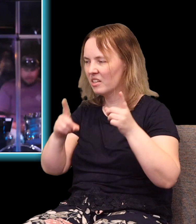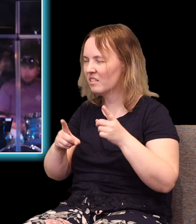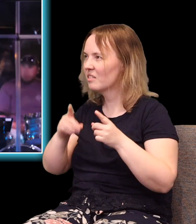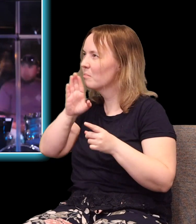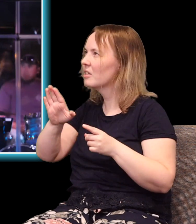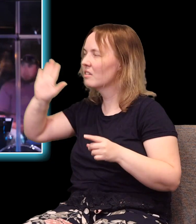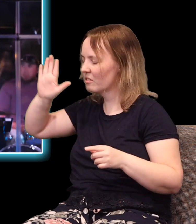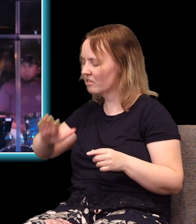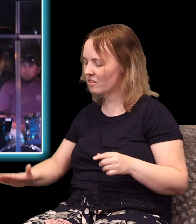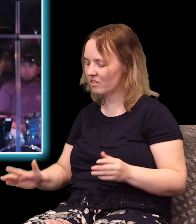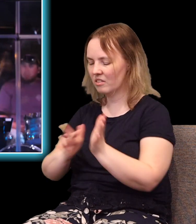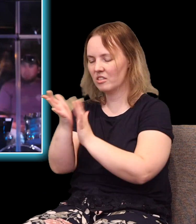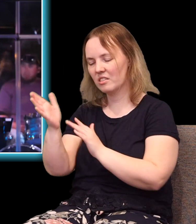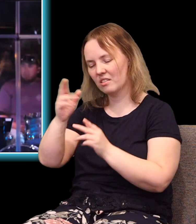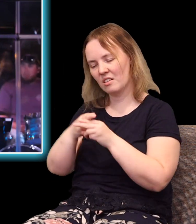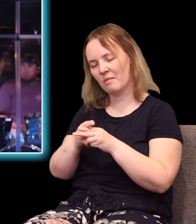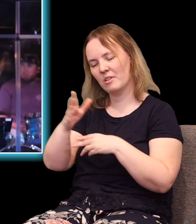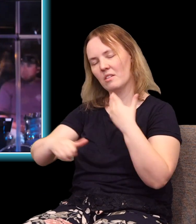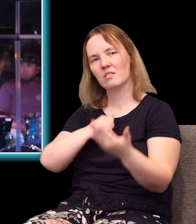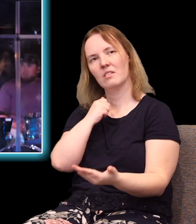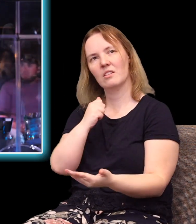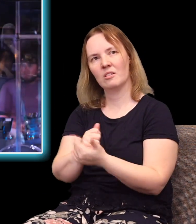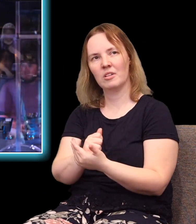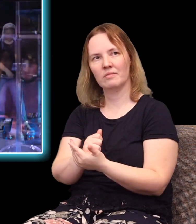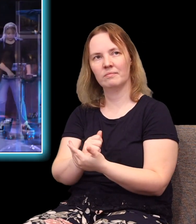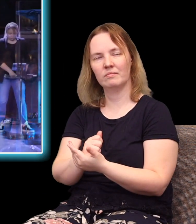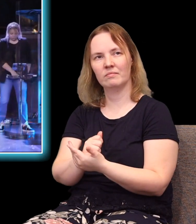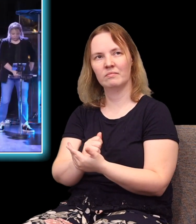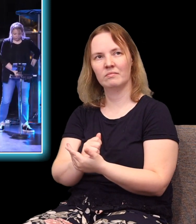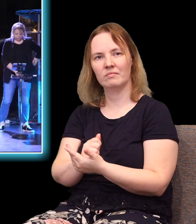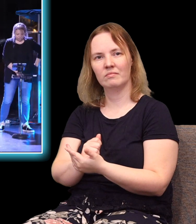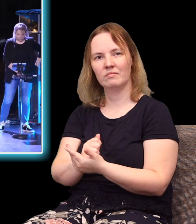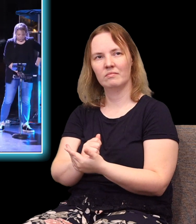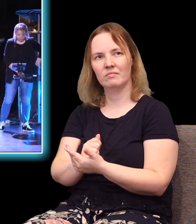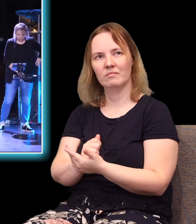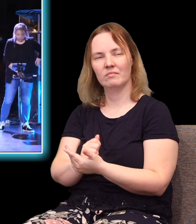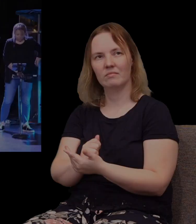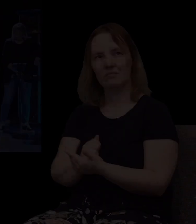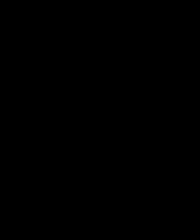In Jesus' name, amen. Amen.